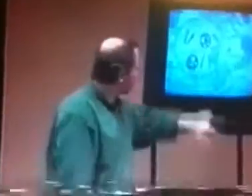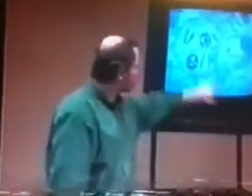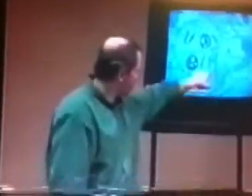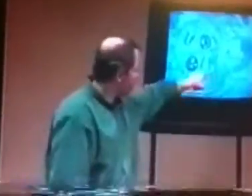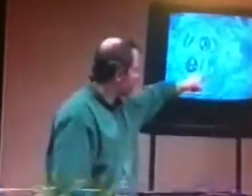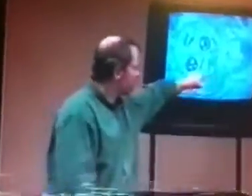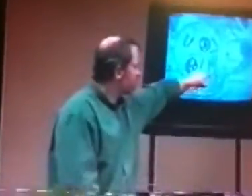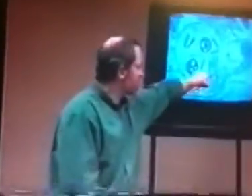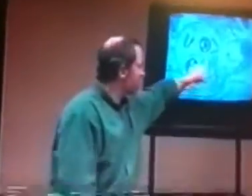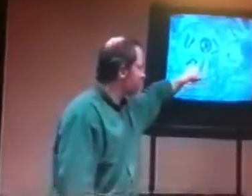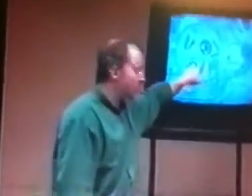Bravo.